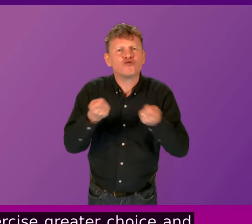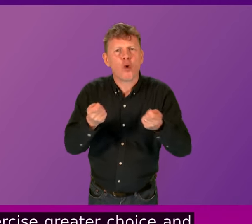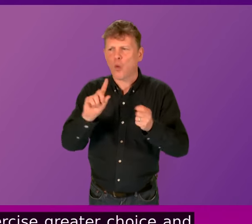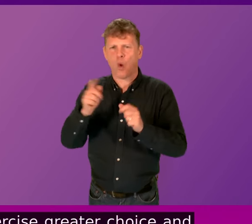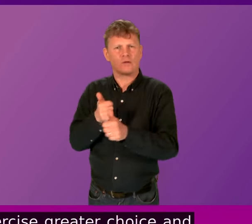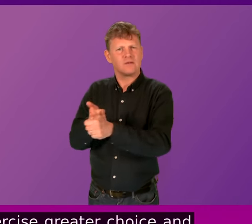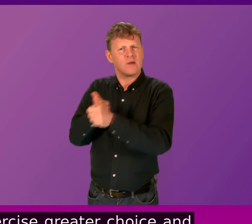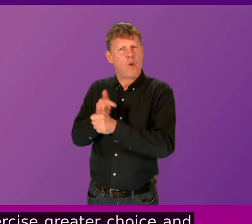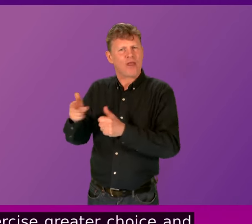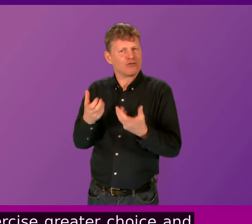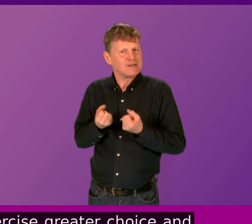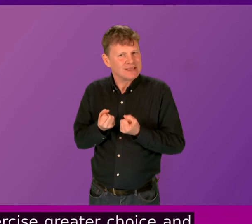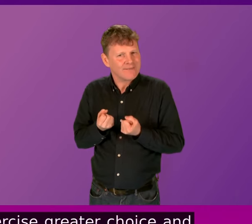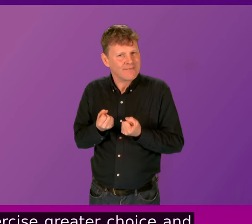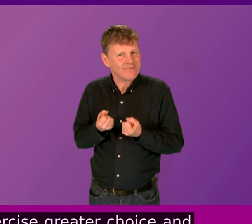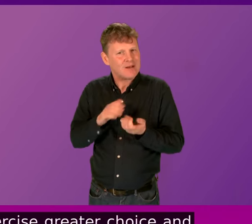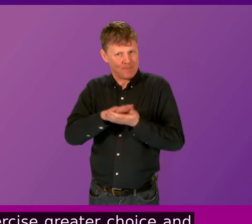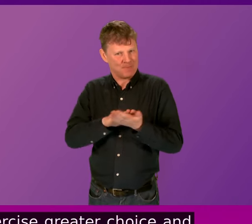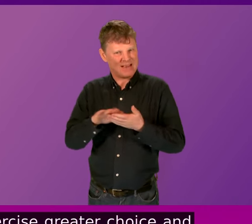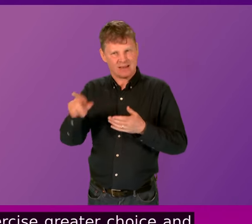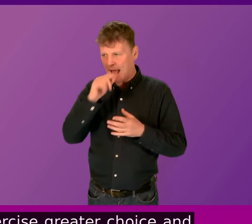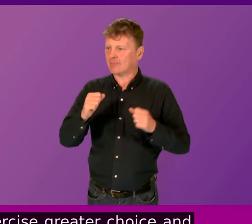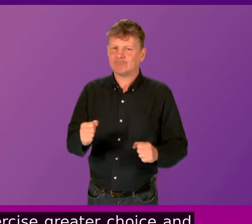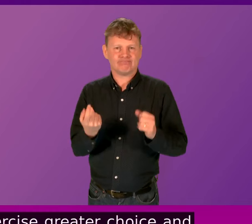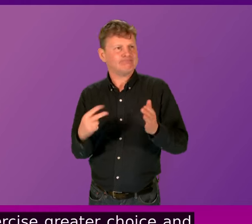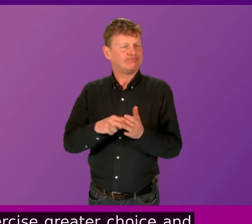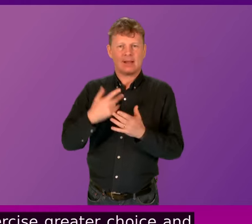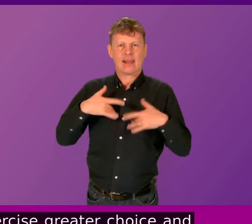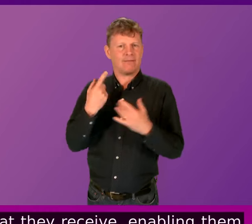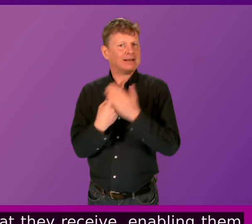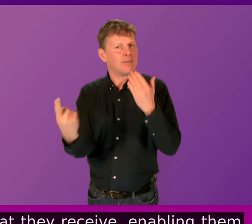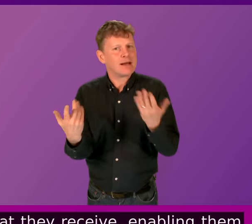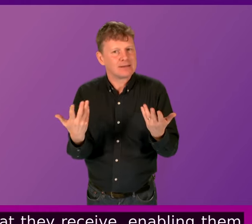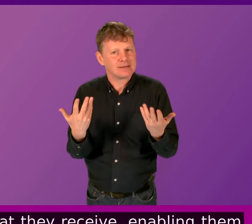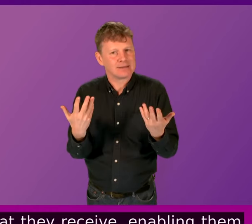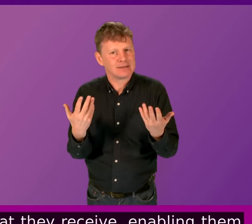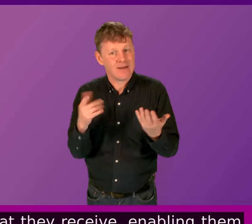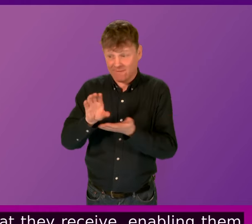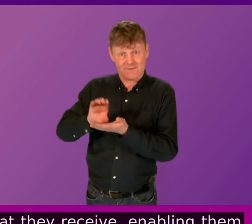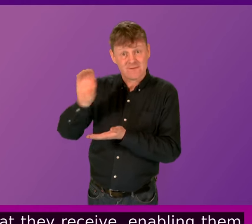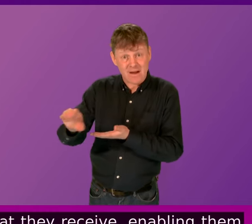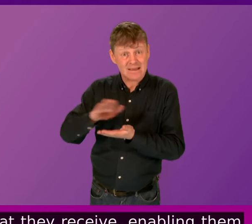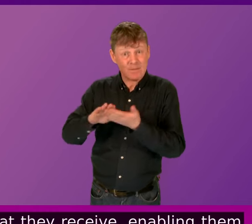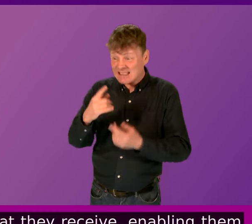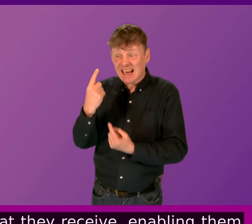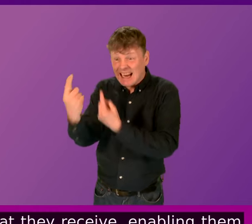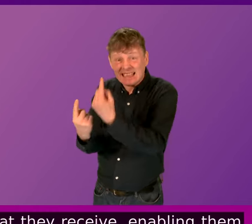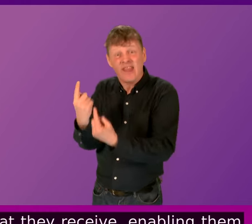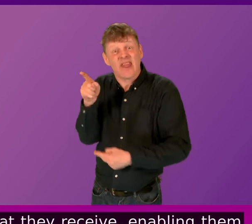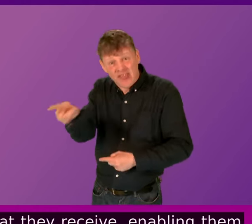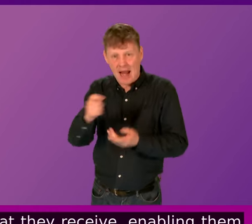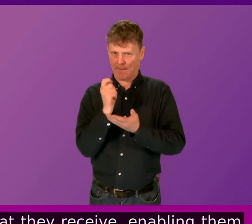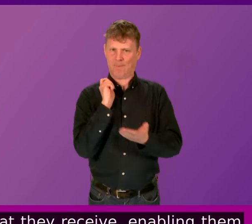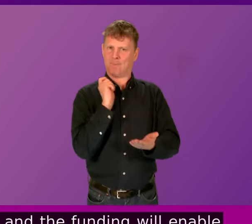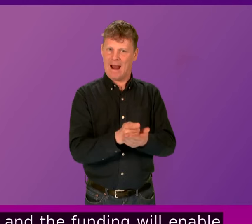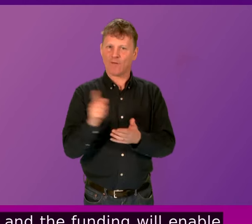they receive, enabling them to live more independently. And the funding will enable individuals to purchase care so